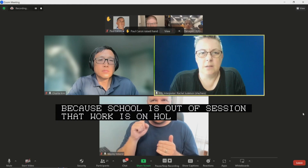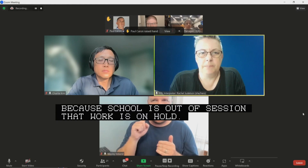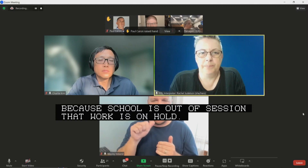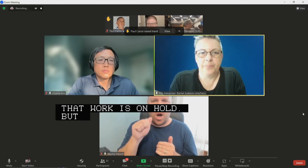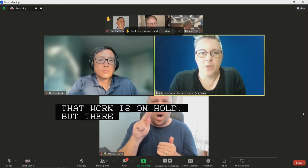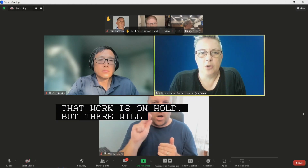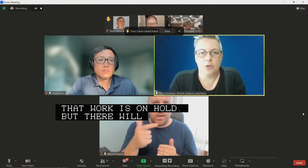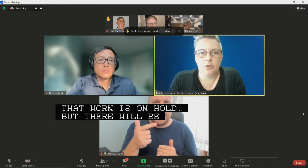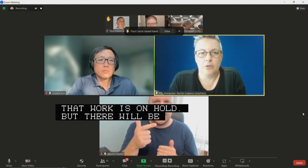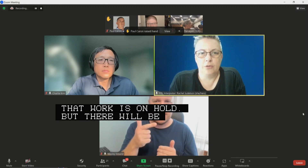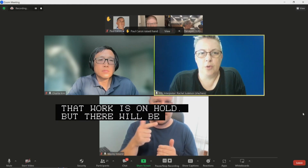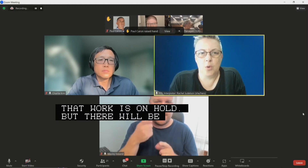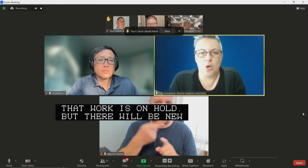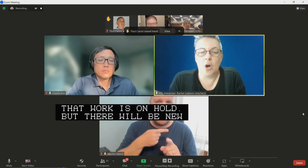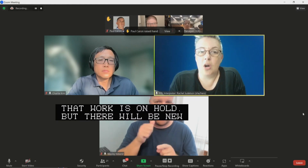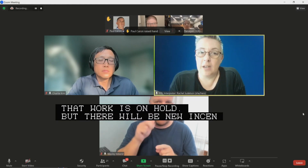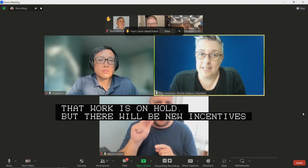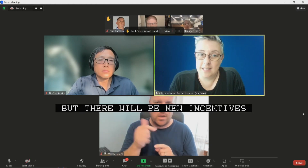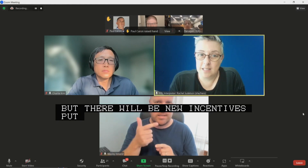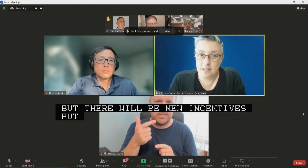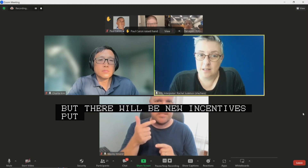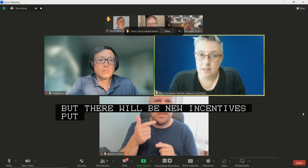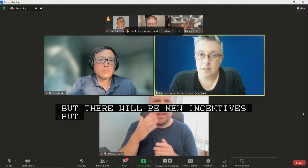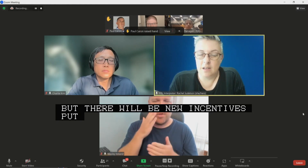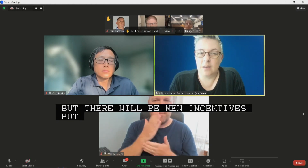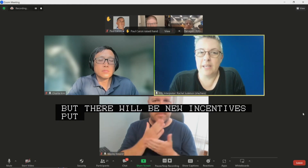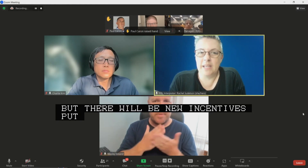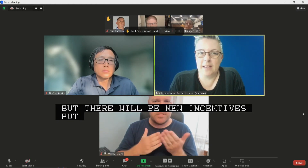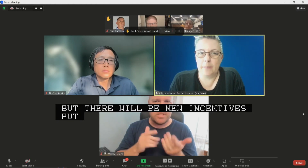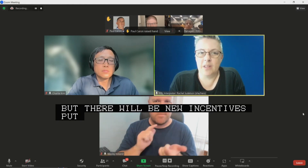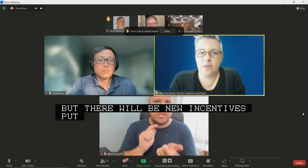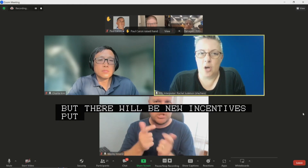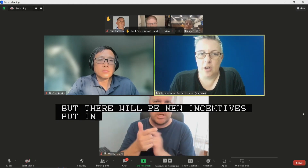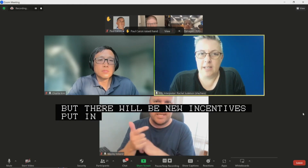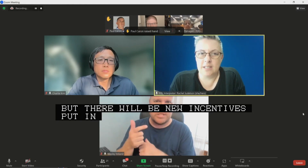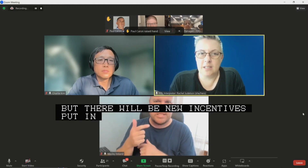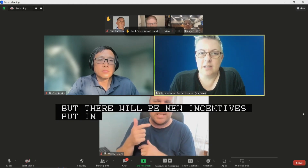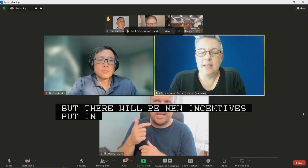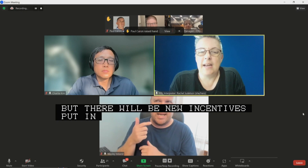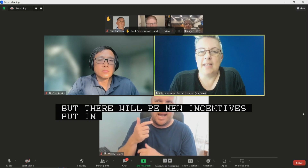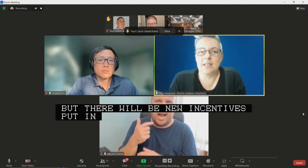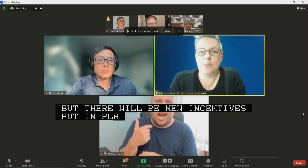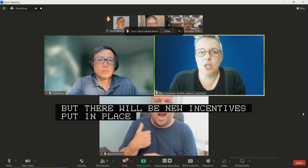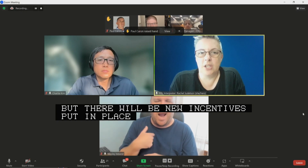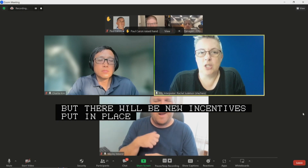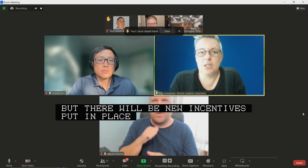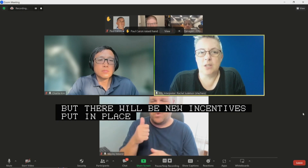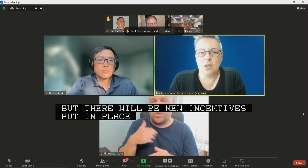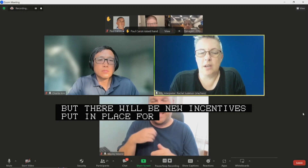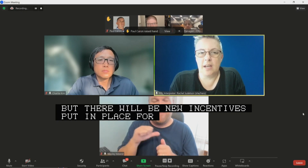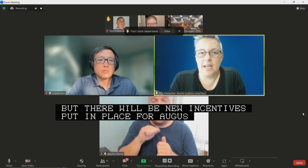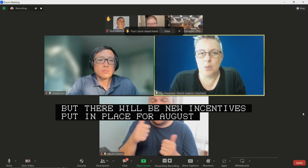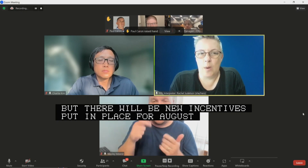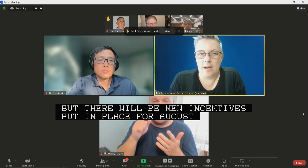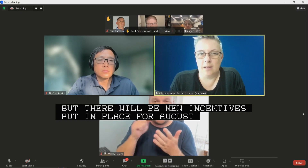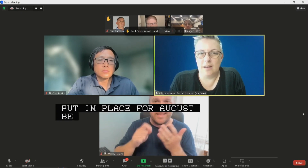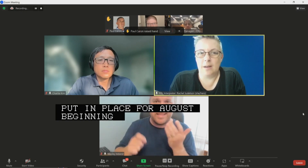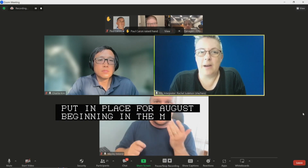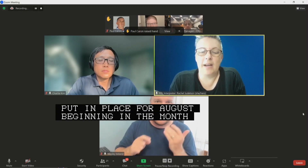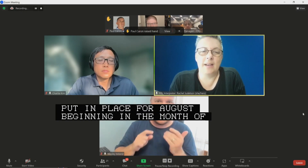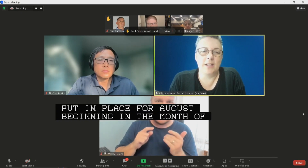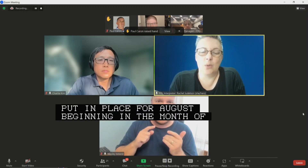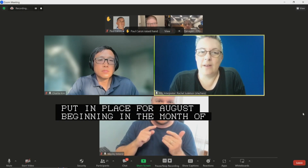place for August, beginning in the month of August, and some changes as